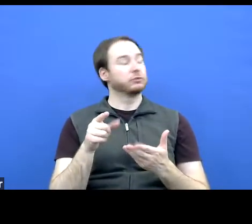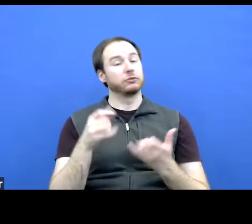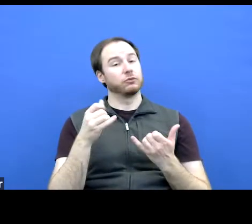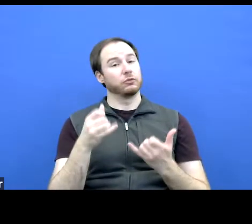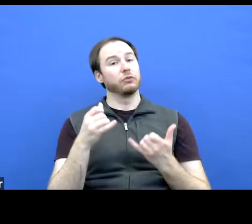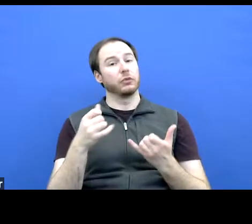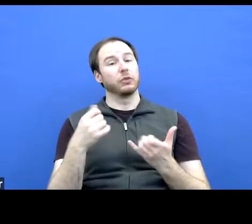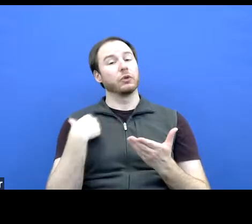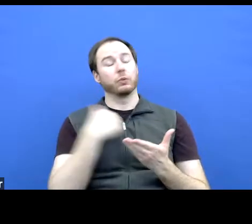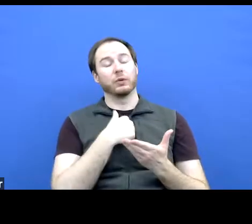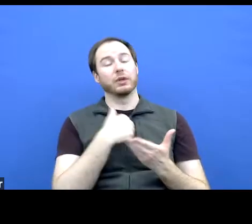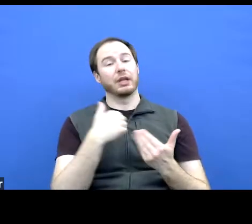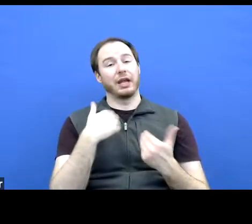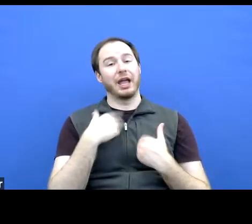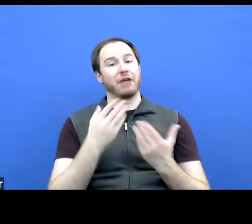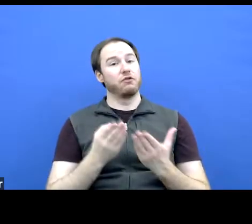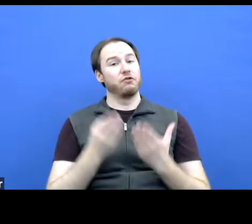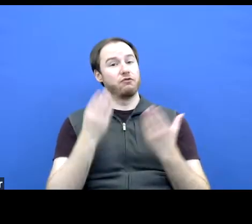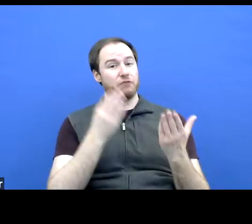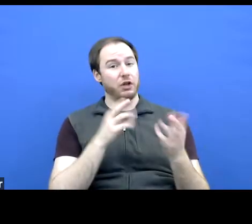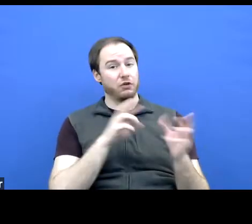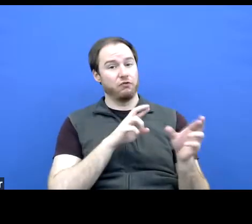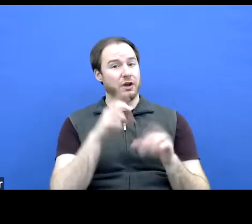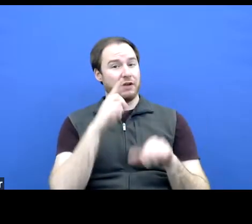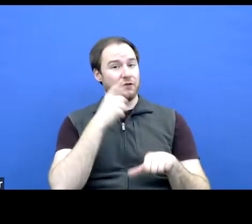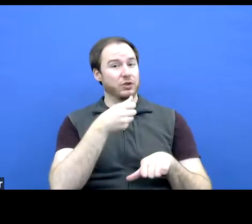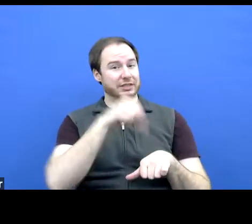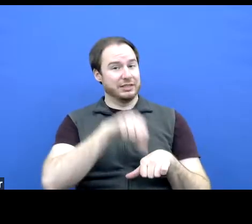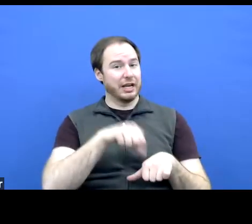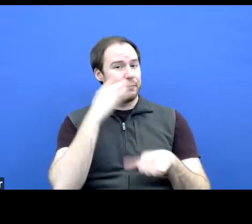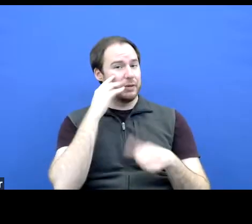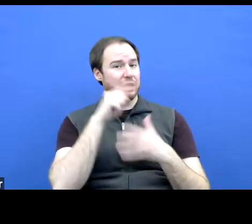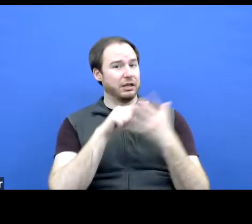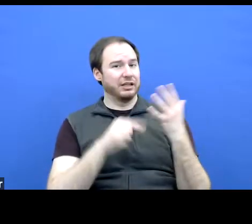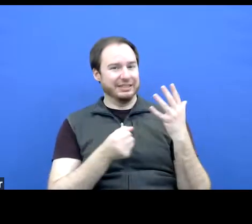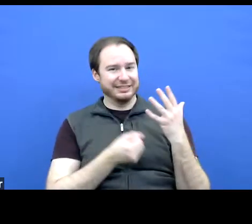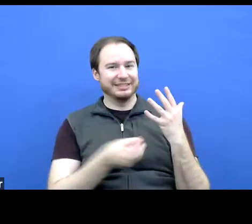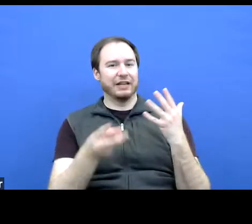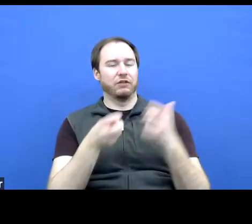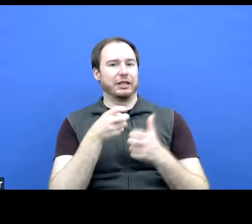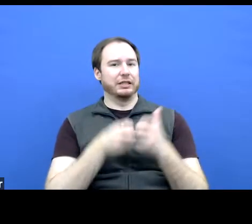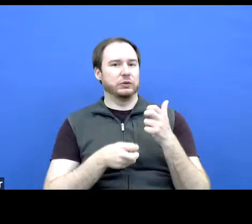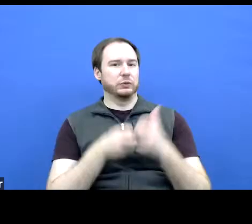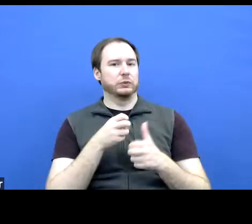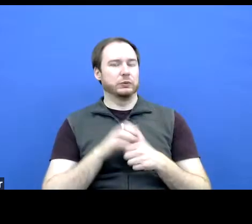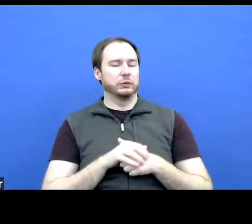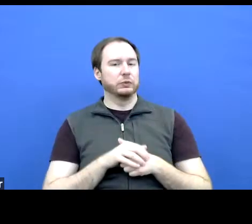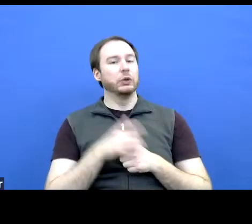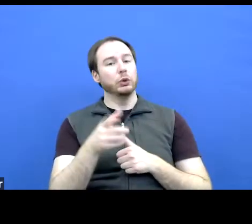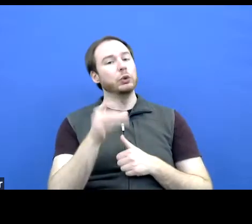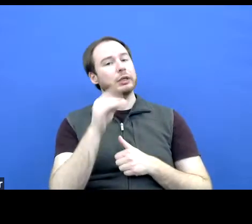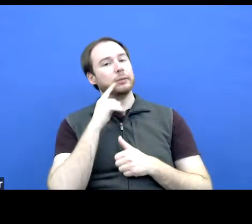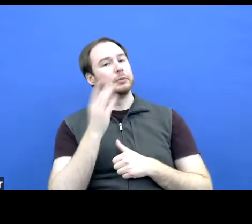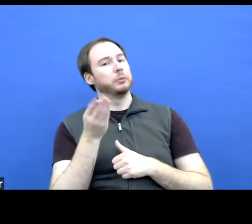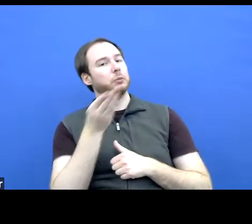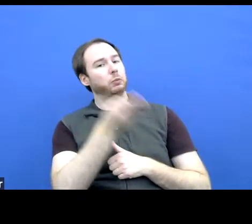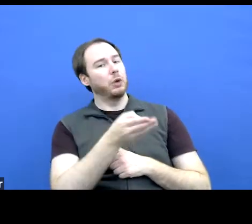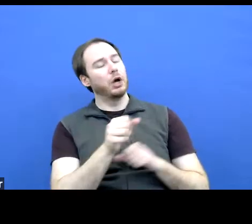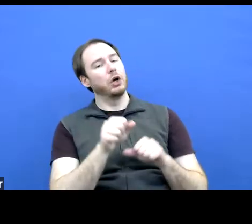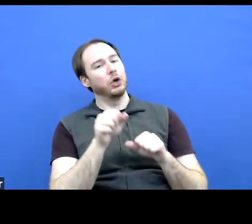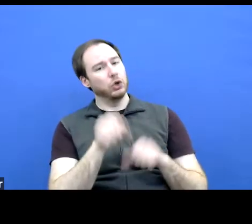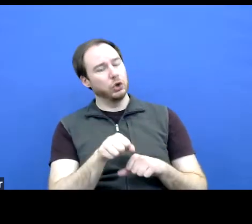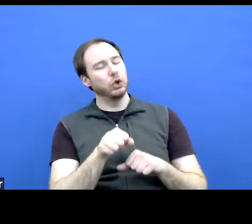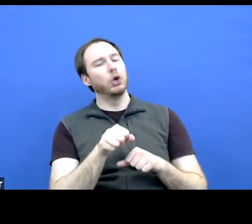now, we have the resolution to deny because there's a number of issues. You brought up some stuff that could